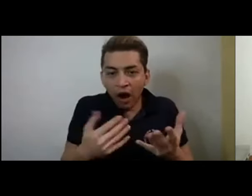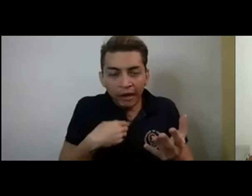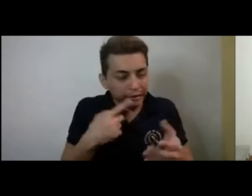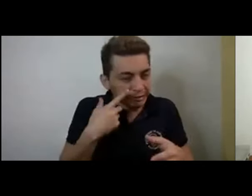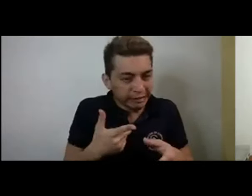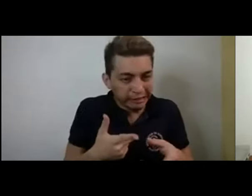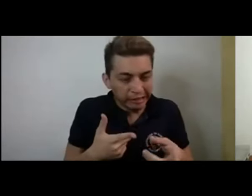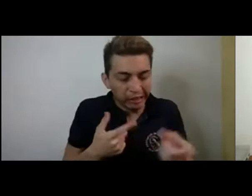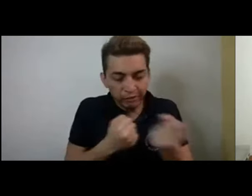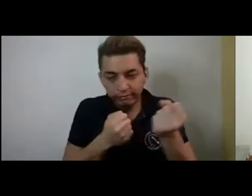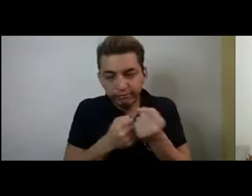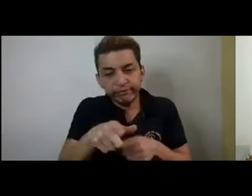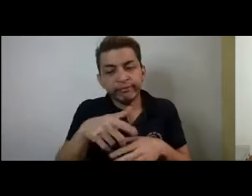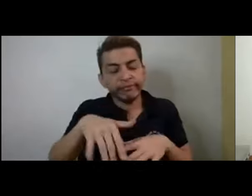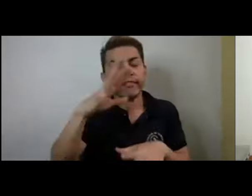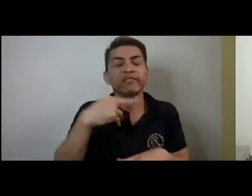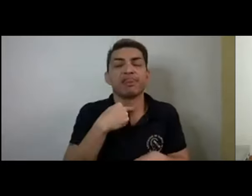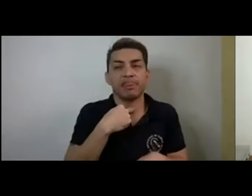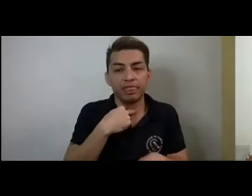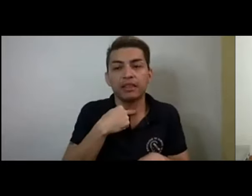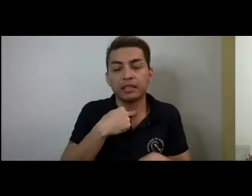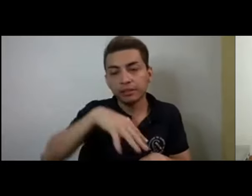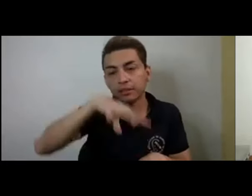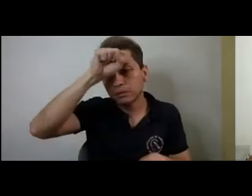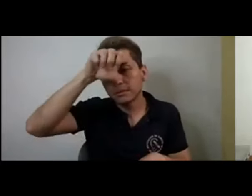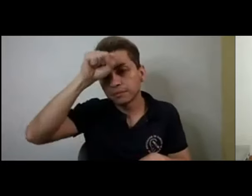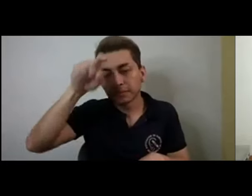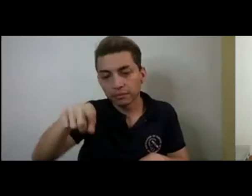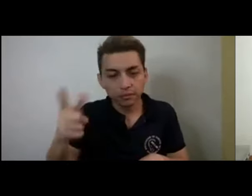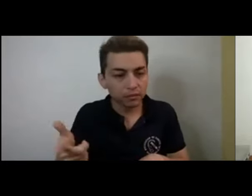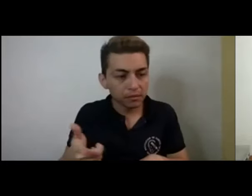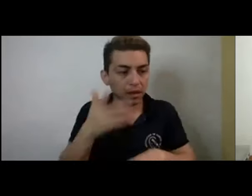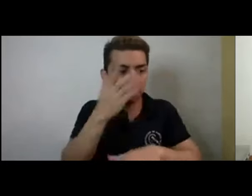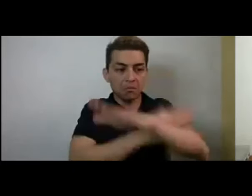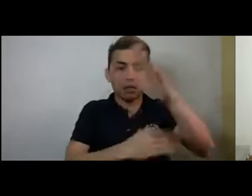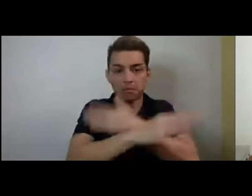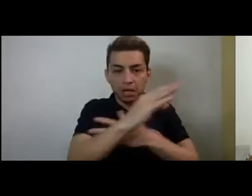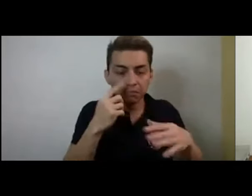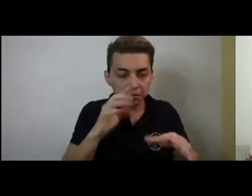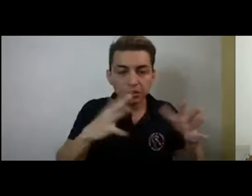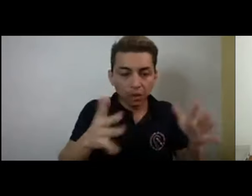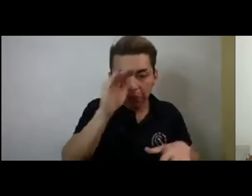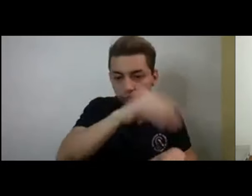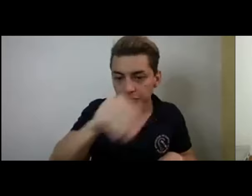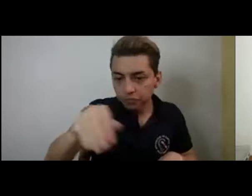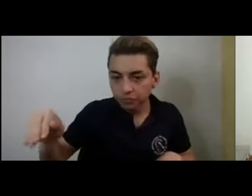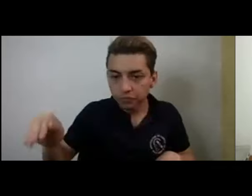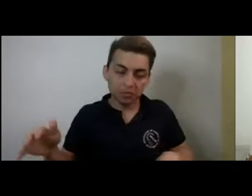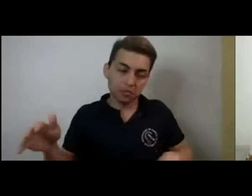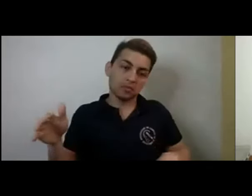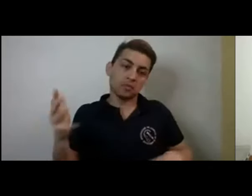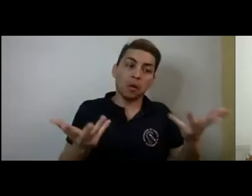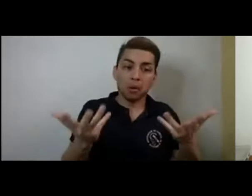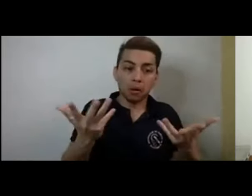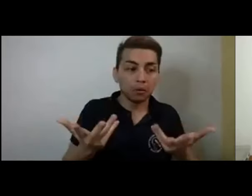learners, including students with disabilities and persons displaced by environment or socioeconomic